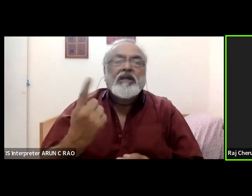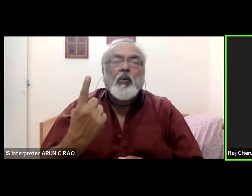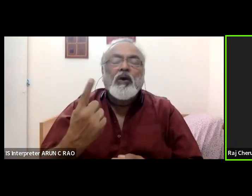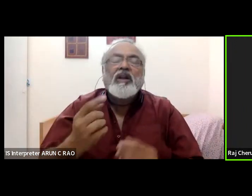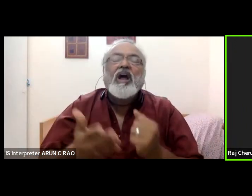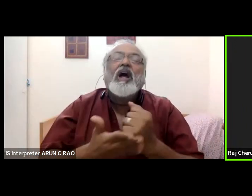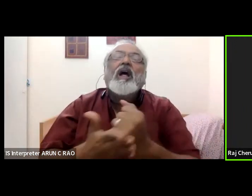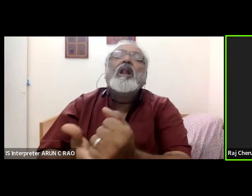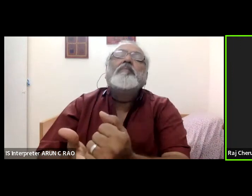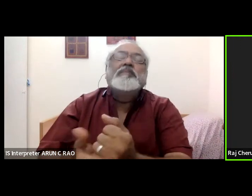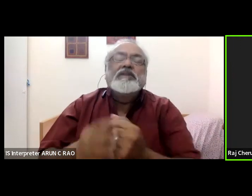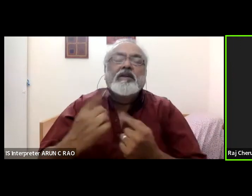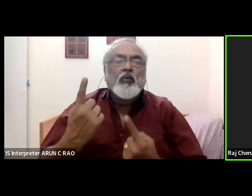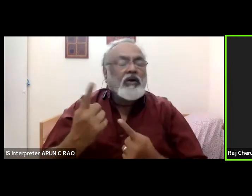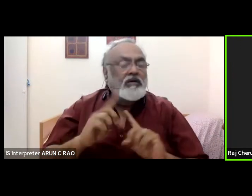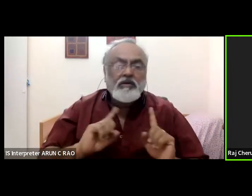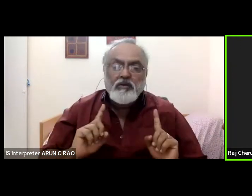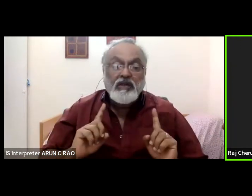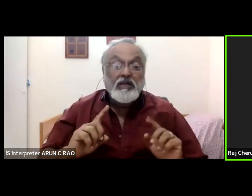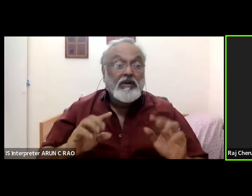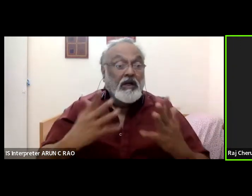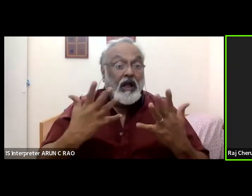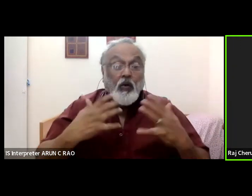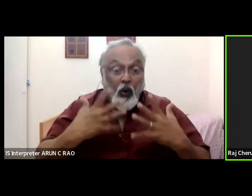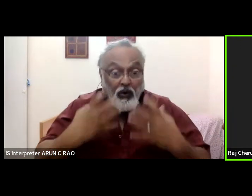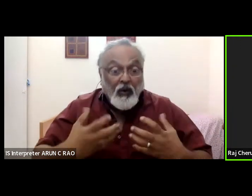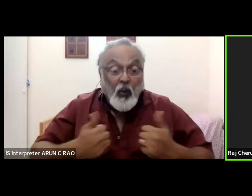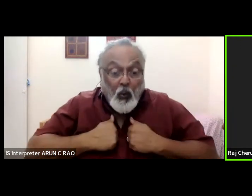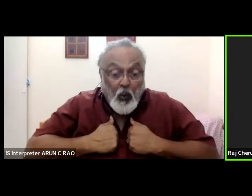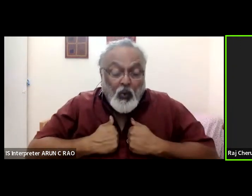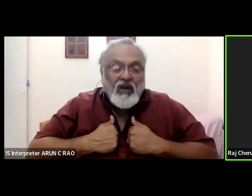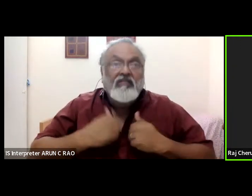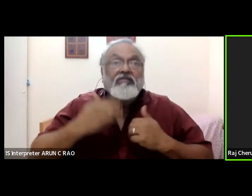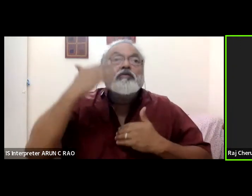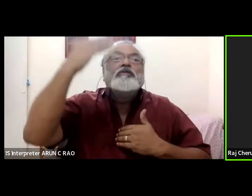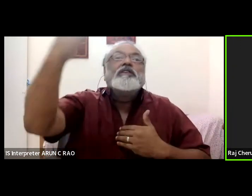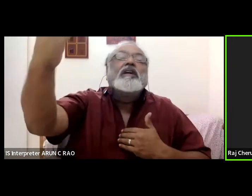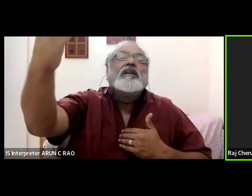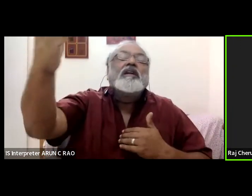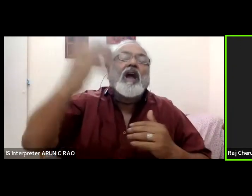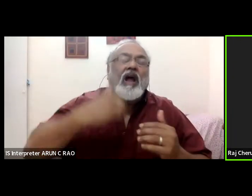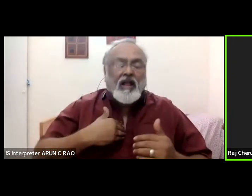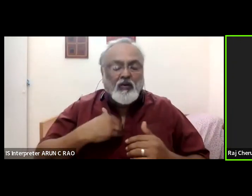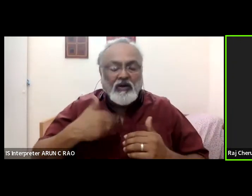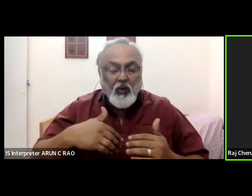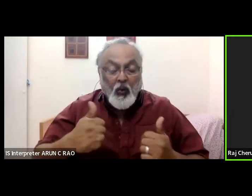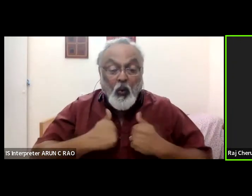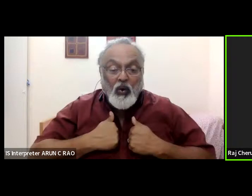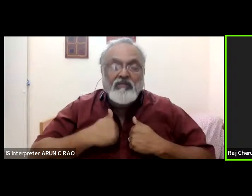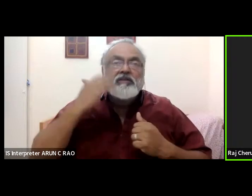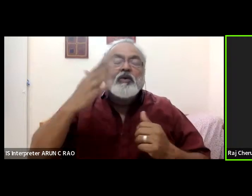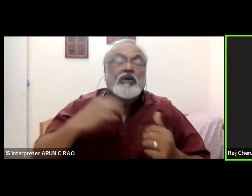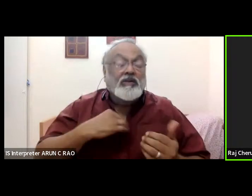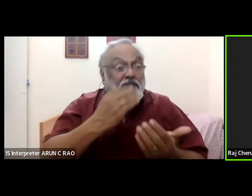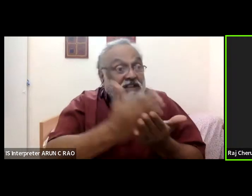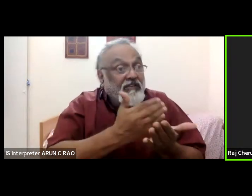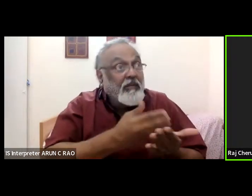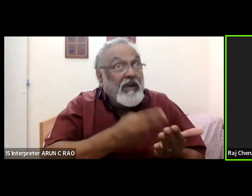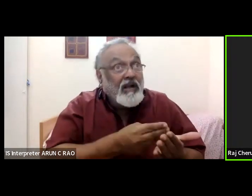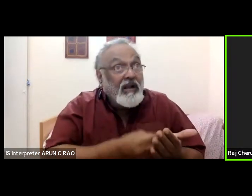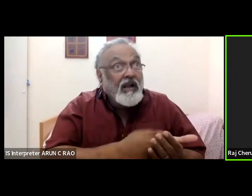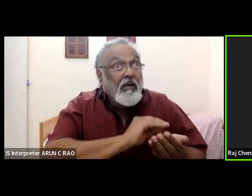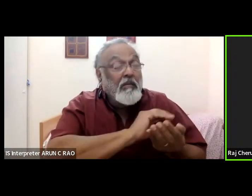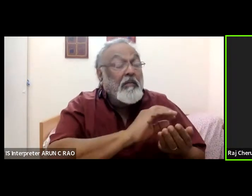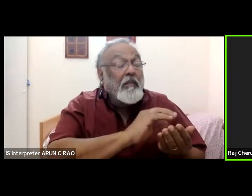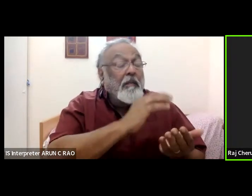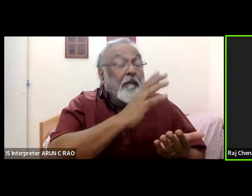that I'm even out of self-interest, I'm doing it for my own future. That when we save money in the bank, we have that attitude, right? I'm doing it for